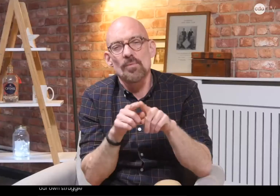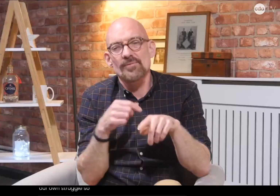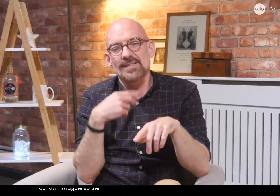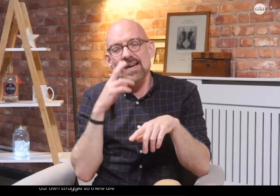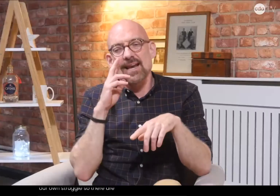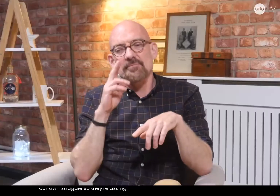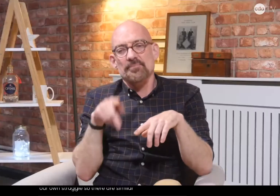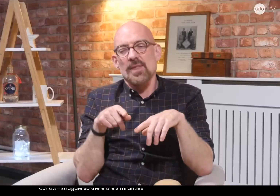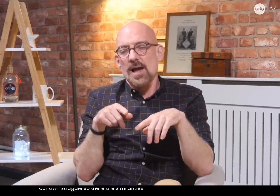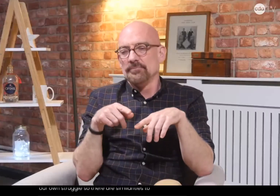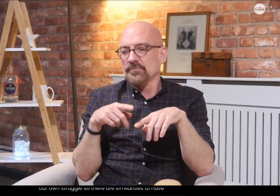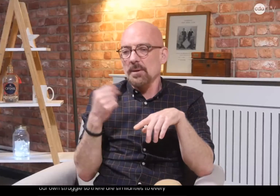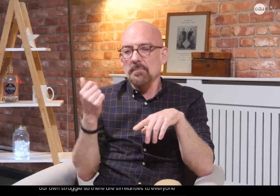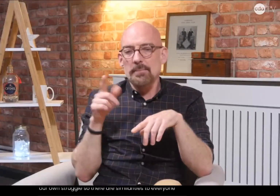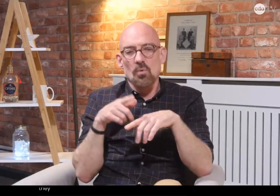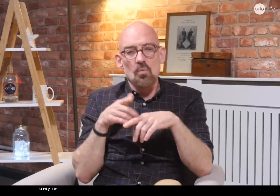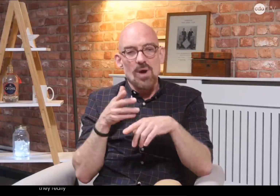there, really.